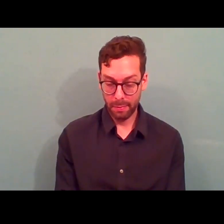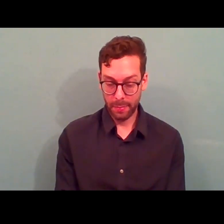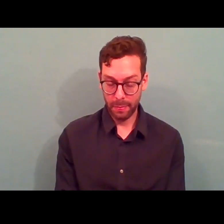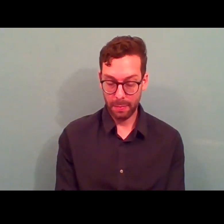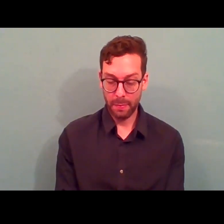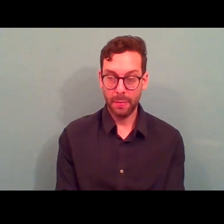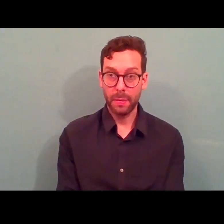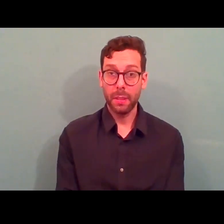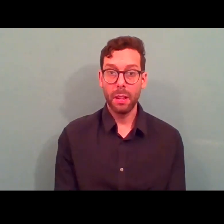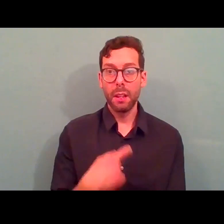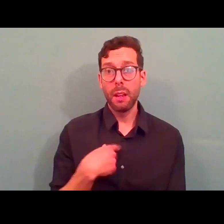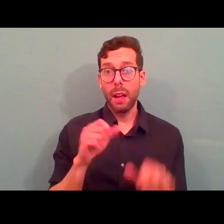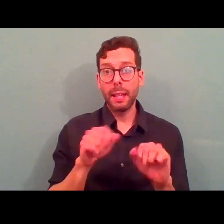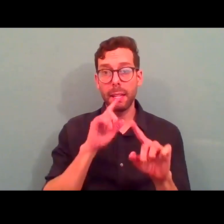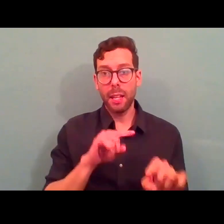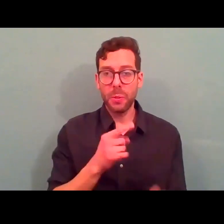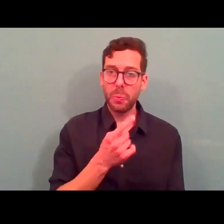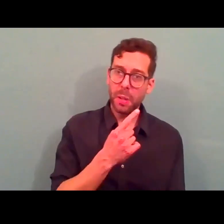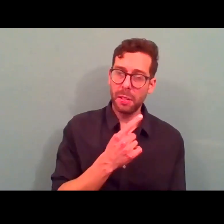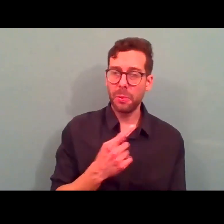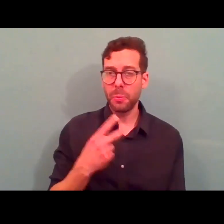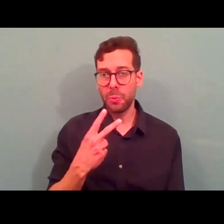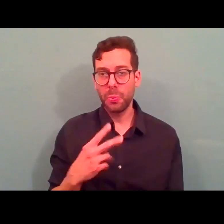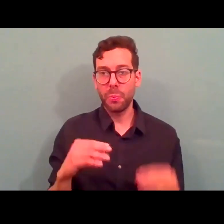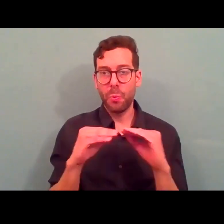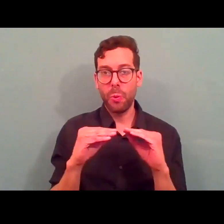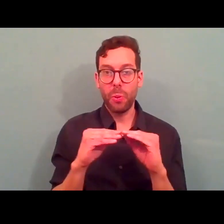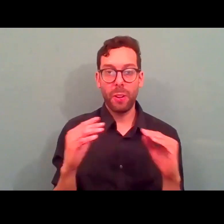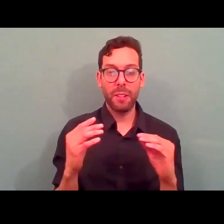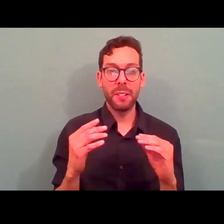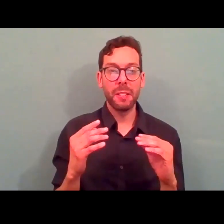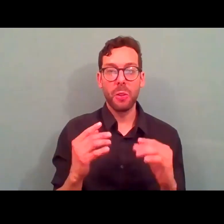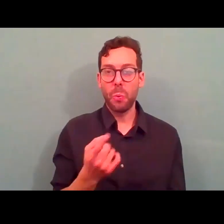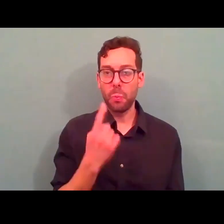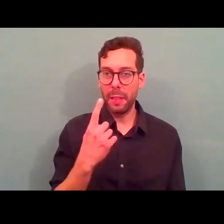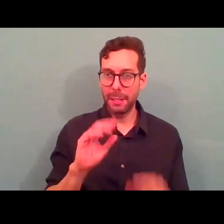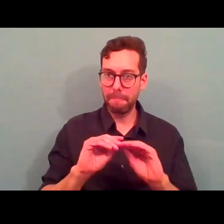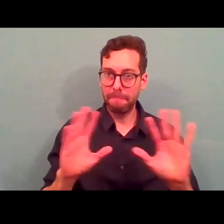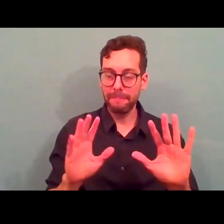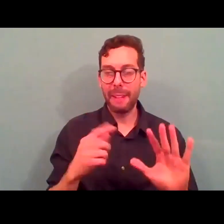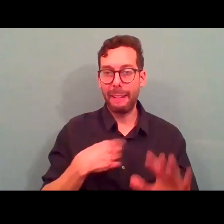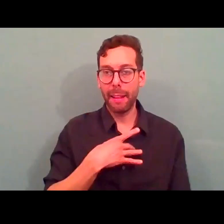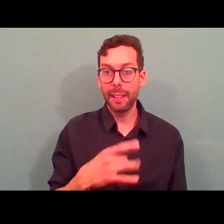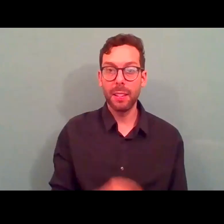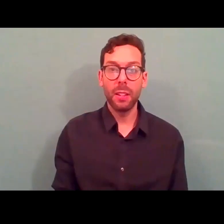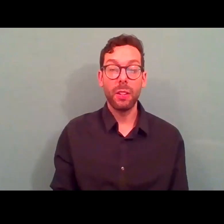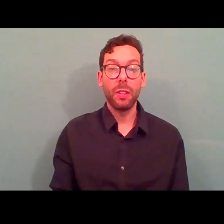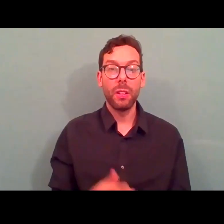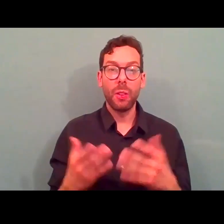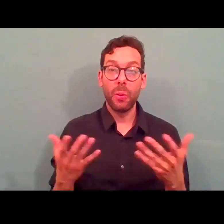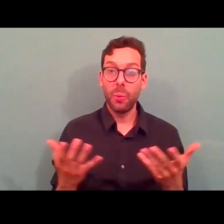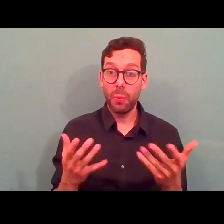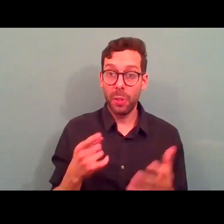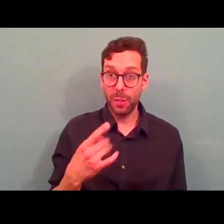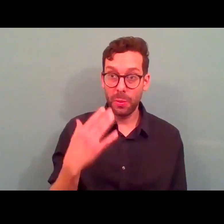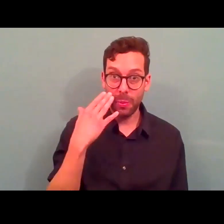See, I'm gonna take the one, we're gonna talk, this is a kind of a straightforward one, but I like it. So what do you know about baths in lavender?